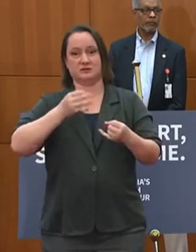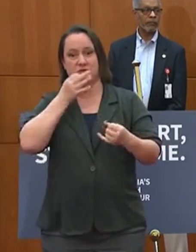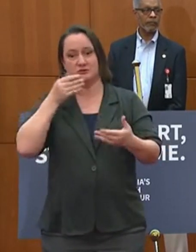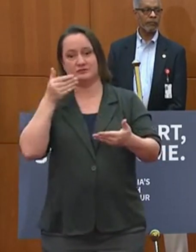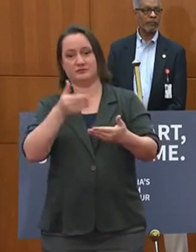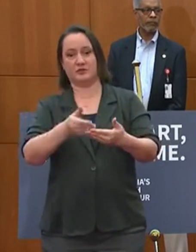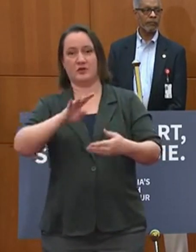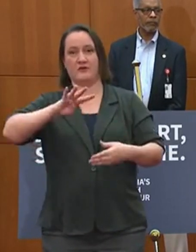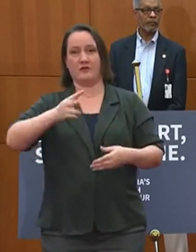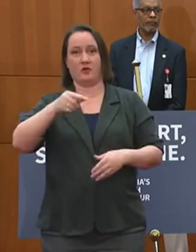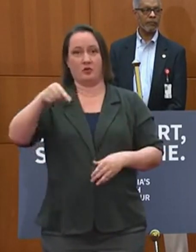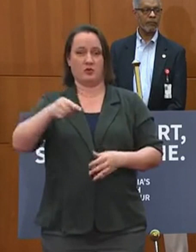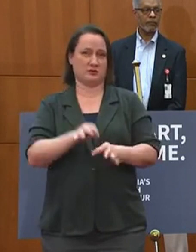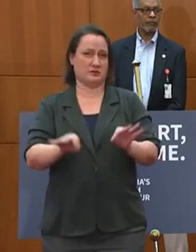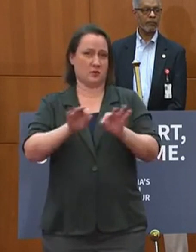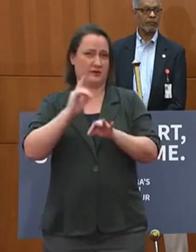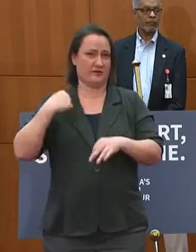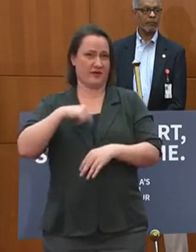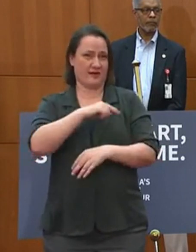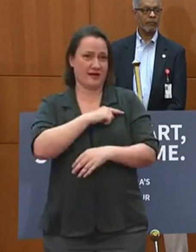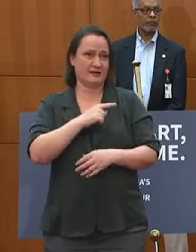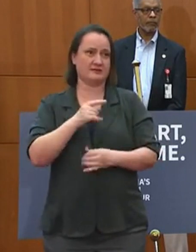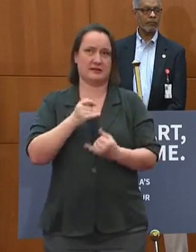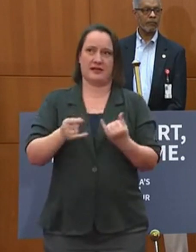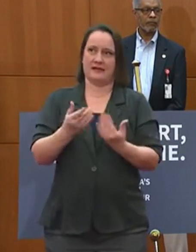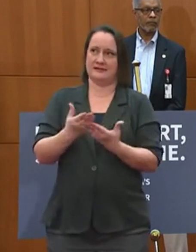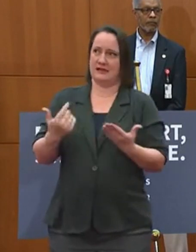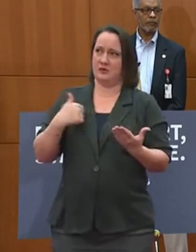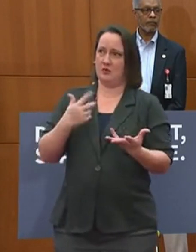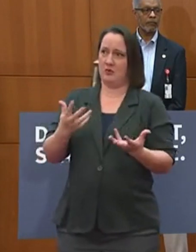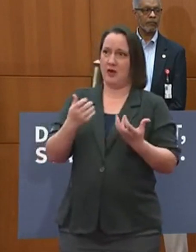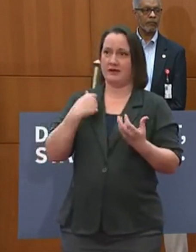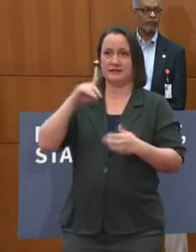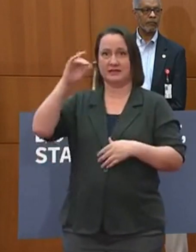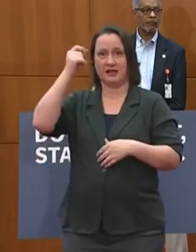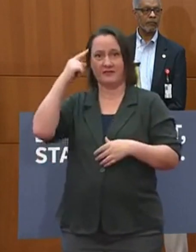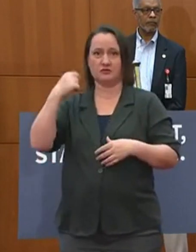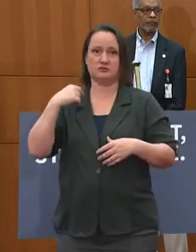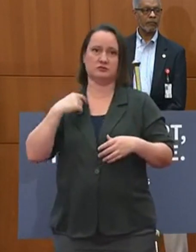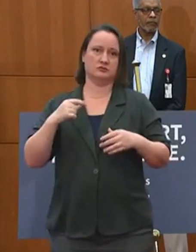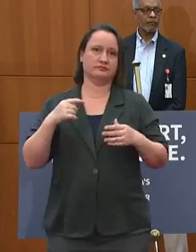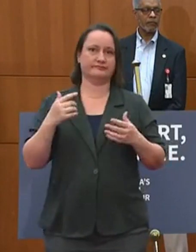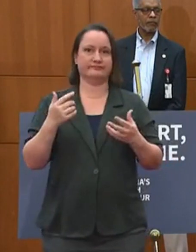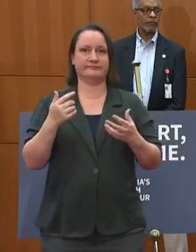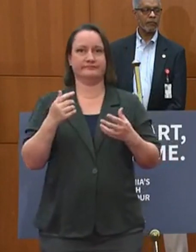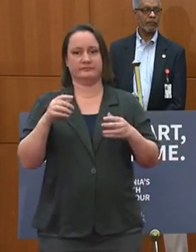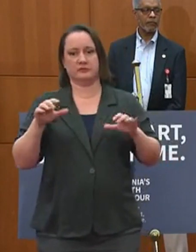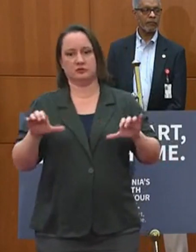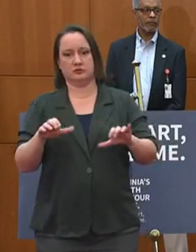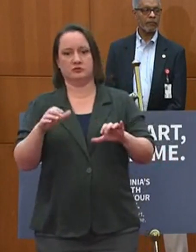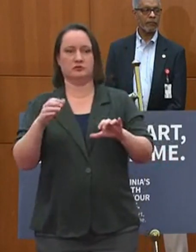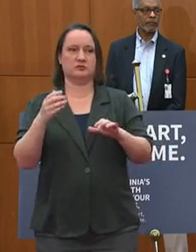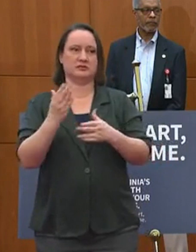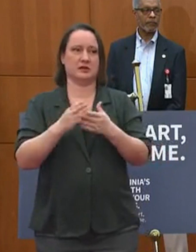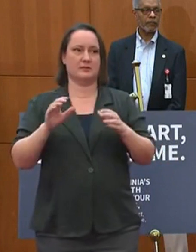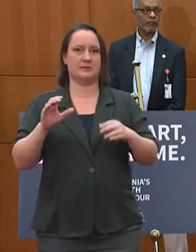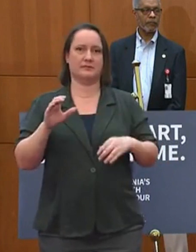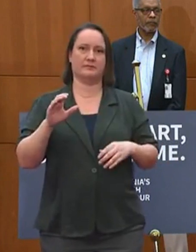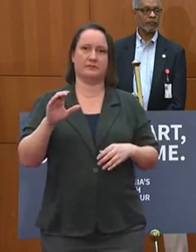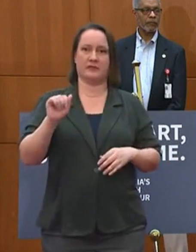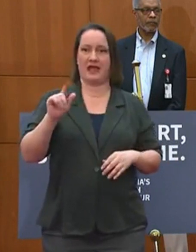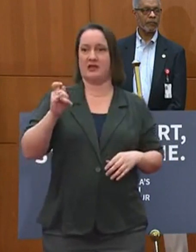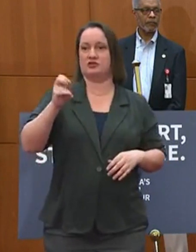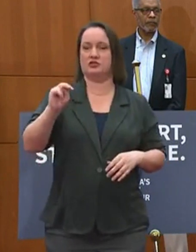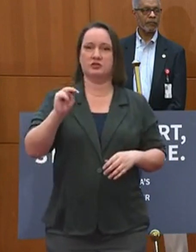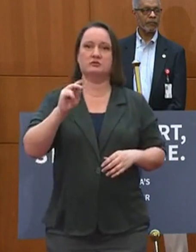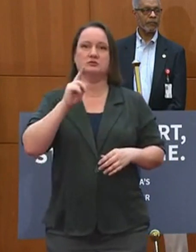to us. The last thing we need to do is to have the governor have to take some action because we don't meet a revenue projection that forces him to take action